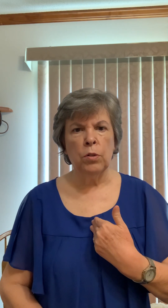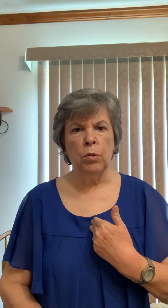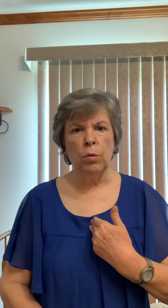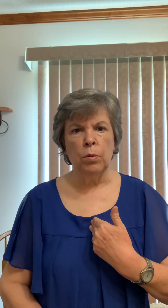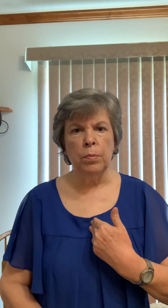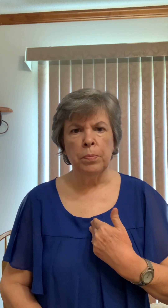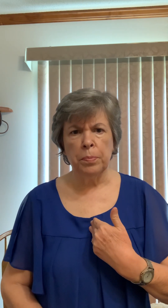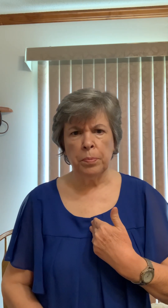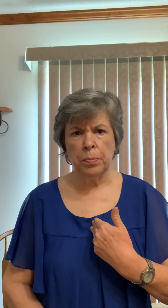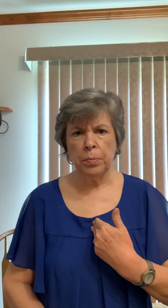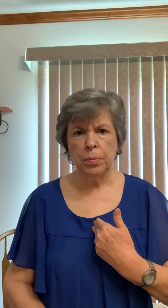soul.